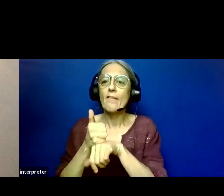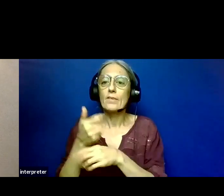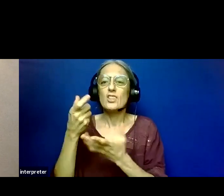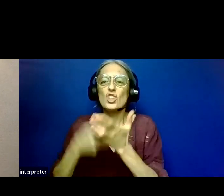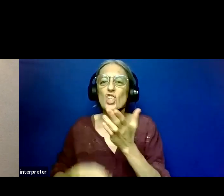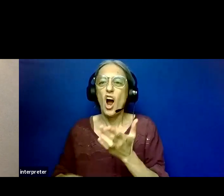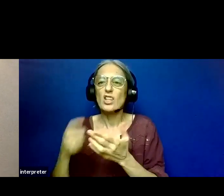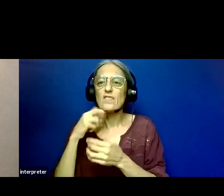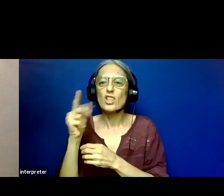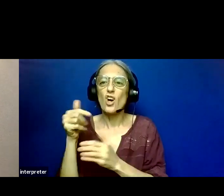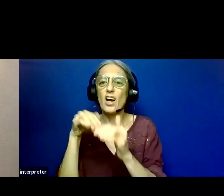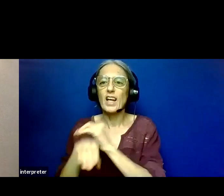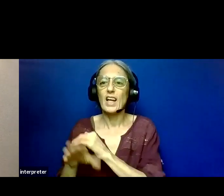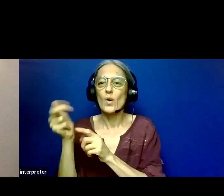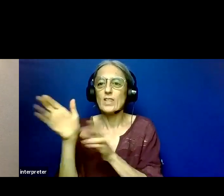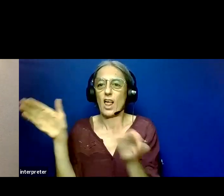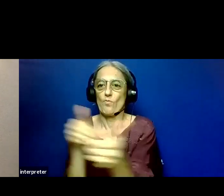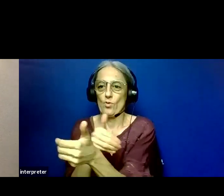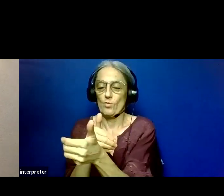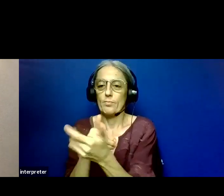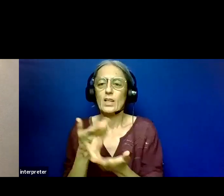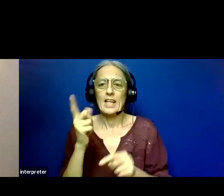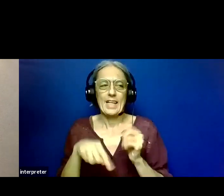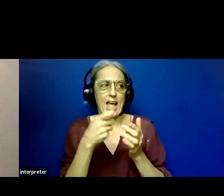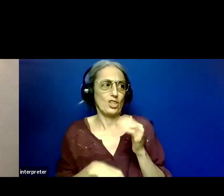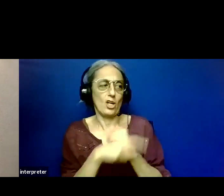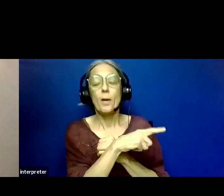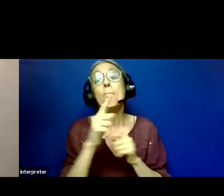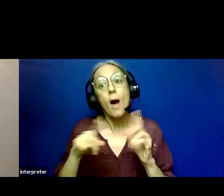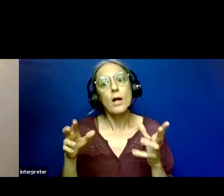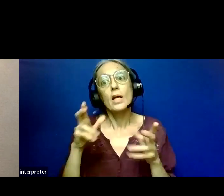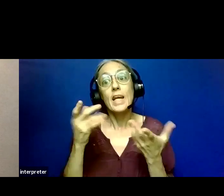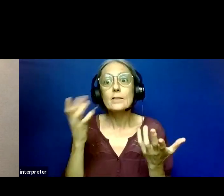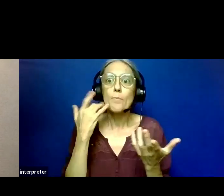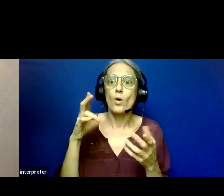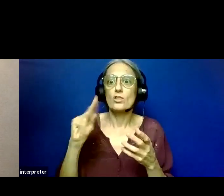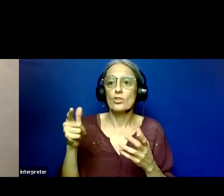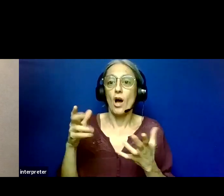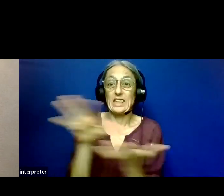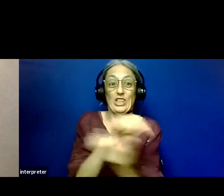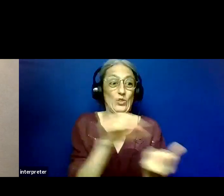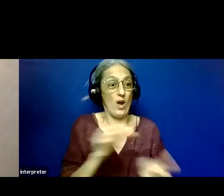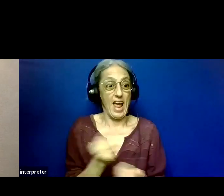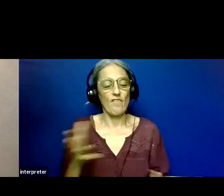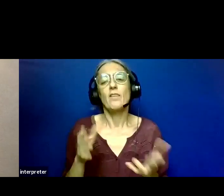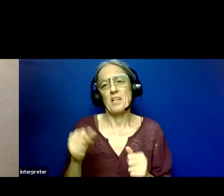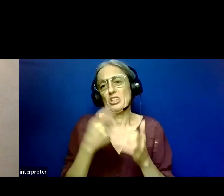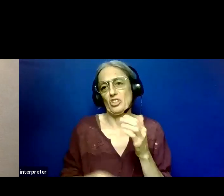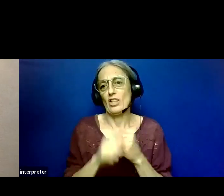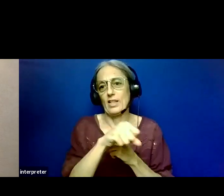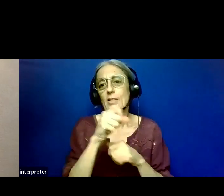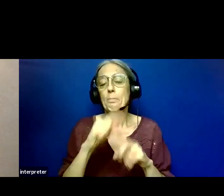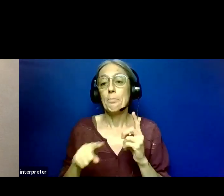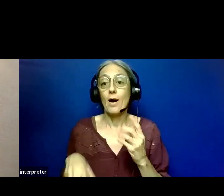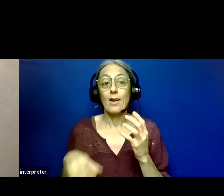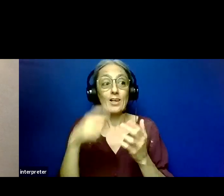be charged that fee. Now, if the dog tears up the room, they can certainly be charged a fee, but any additional fees, they cannot be charged